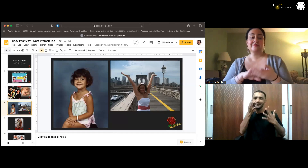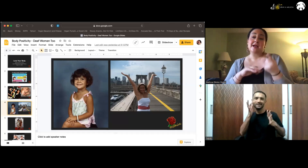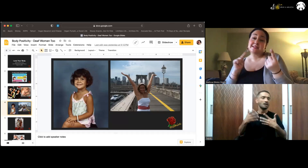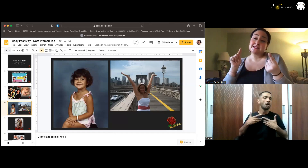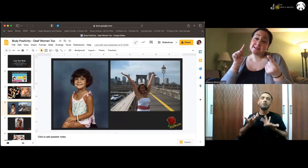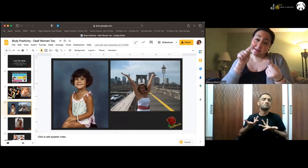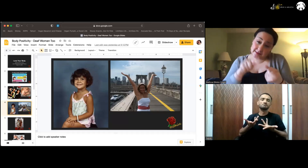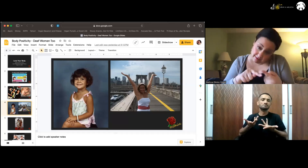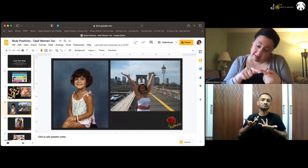LA girl.